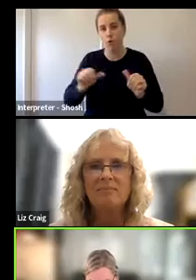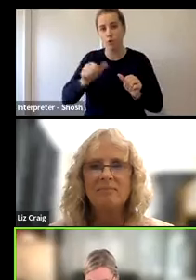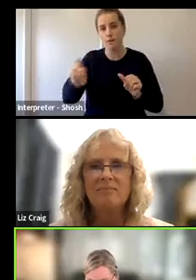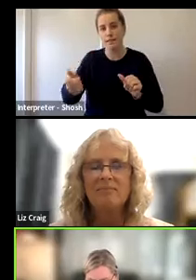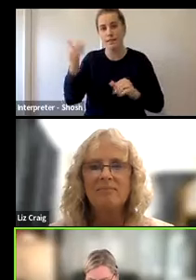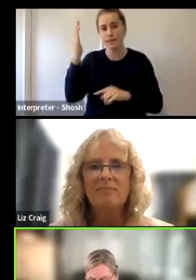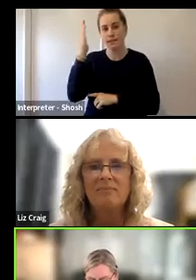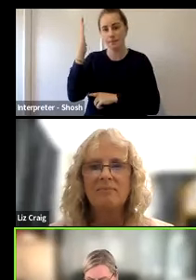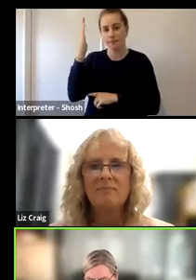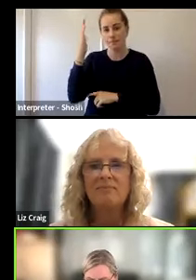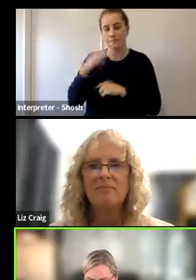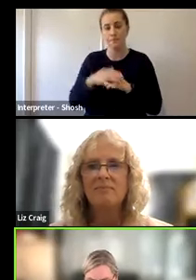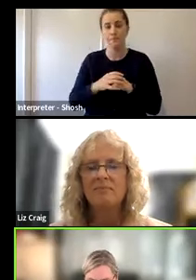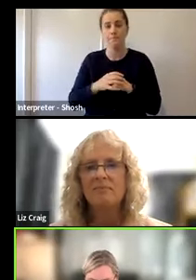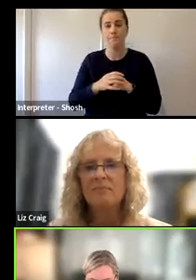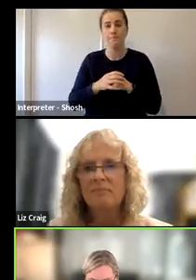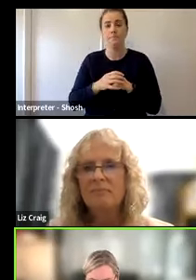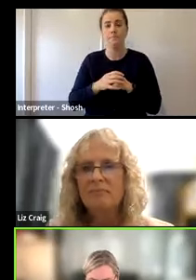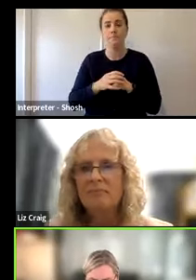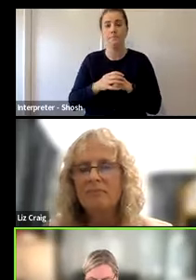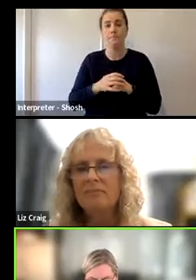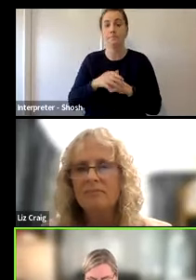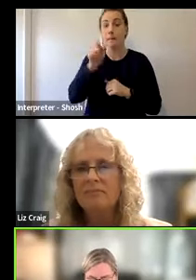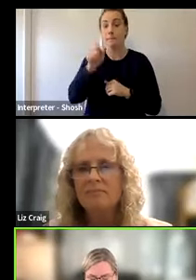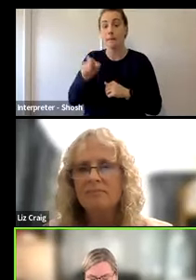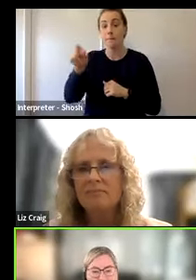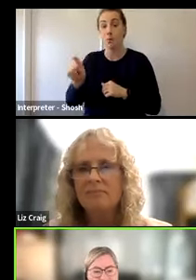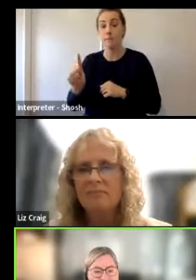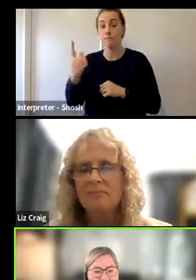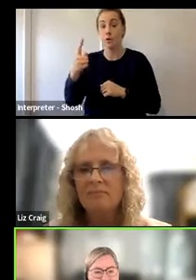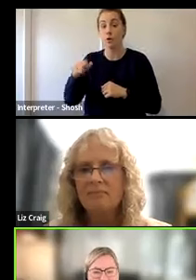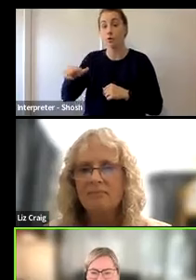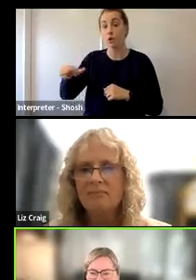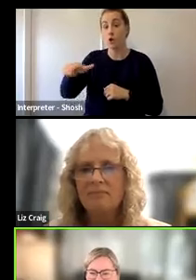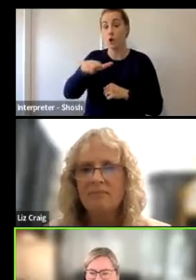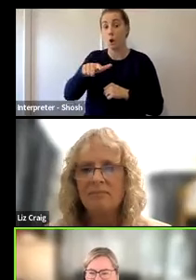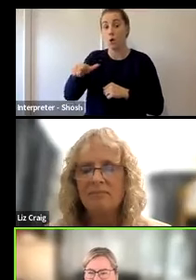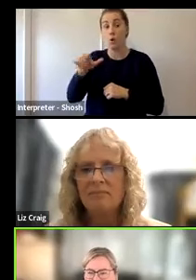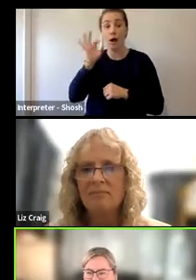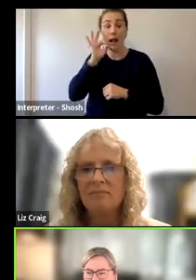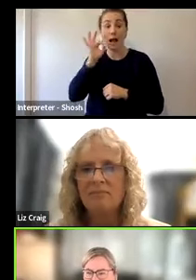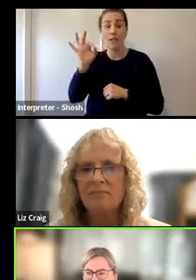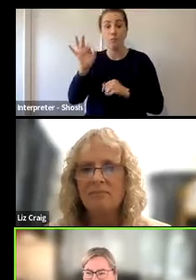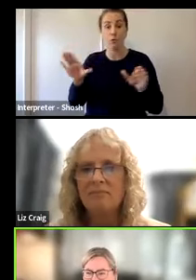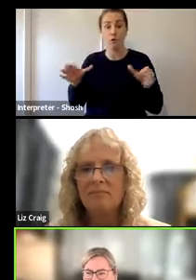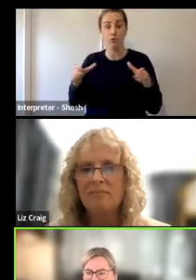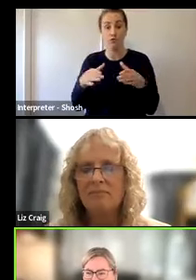next submitter, People First, the local Ashburton group.